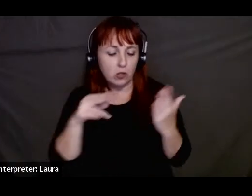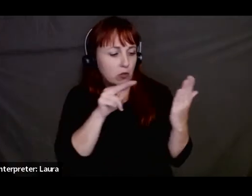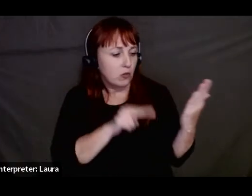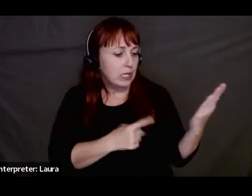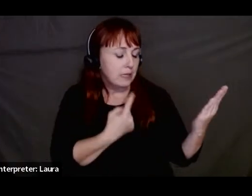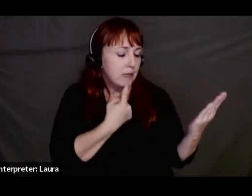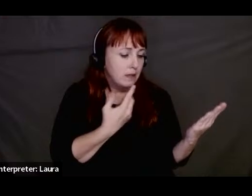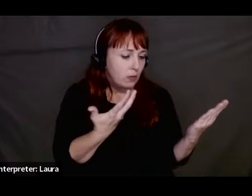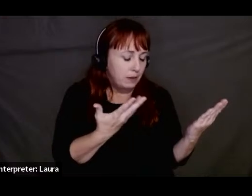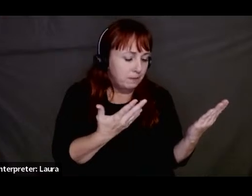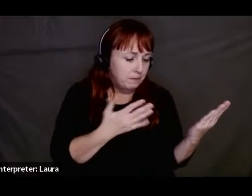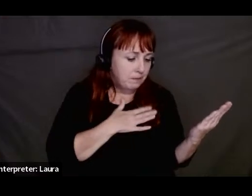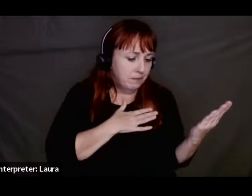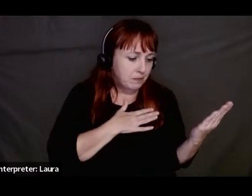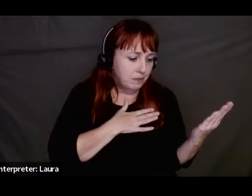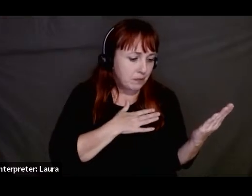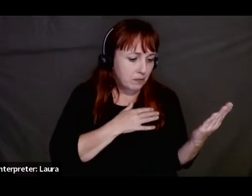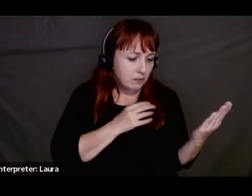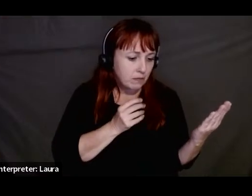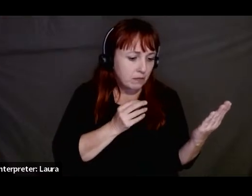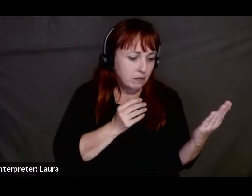for